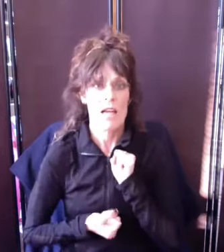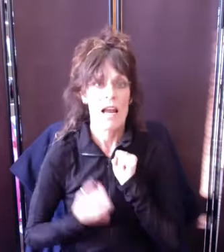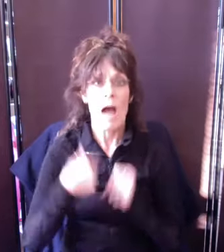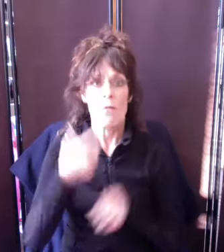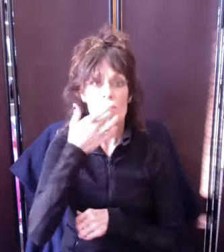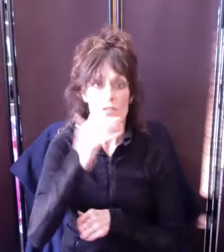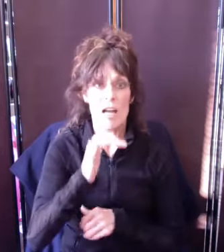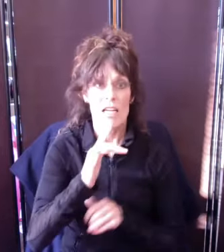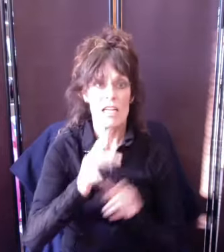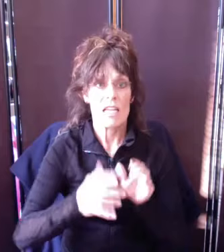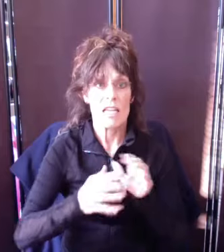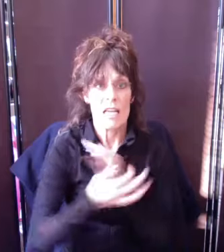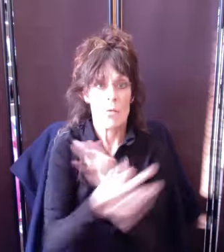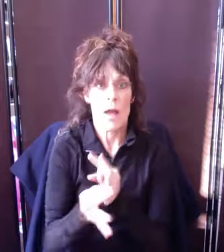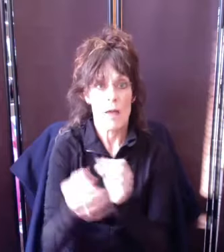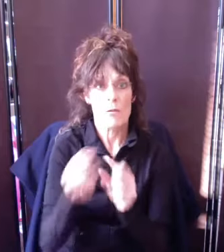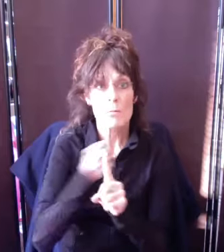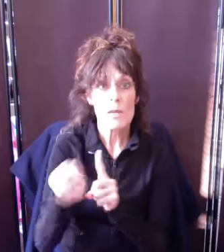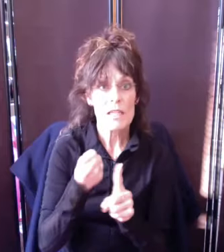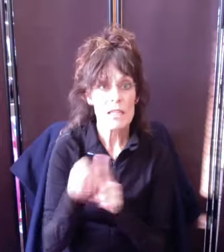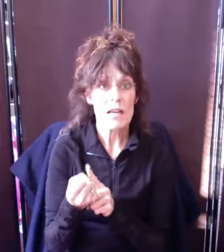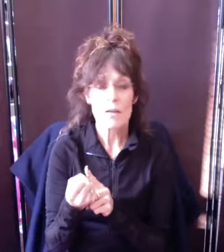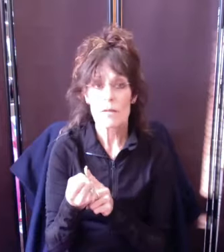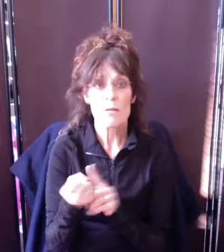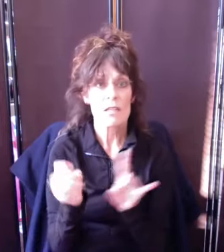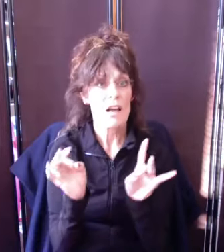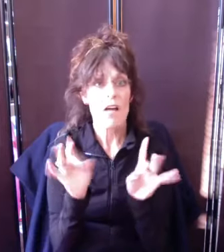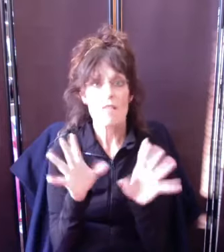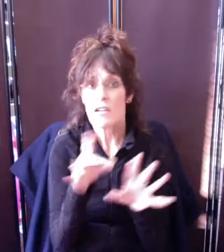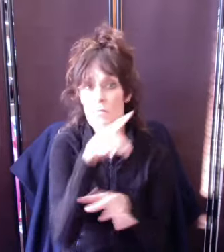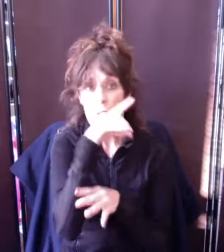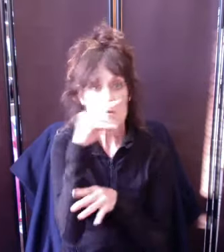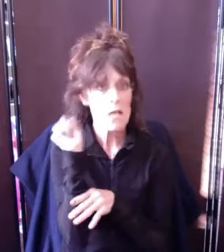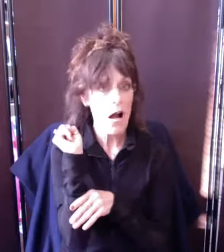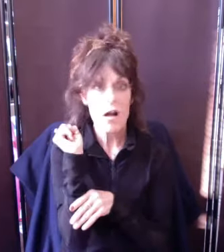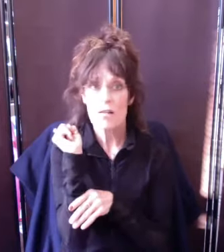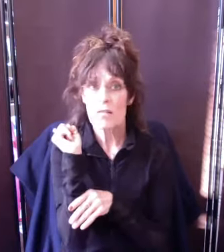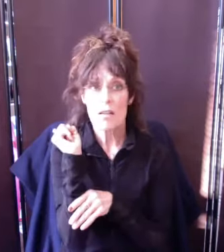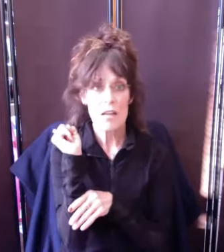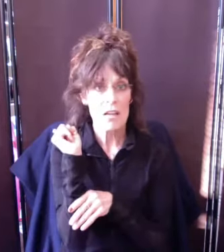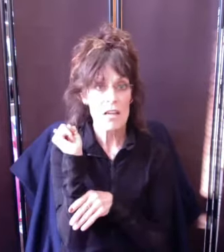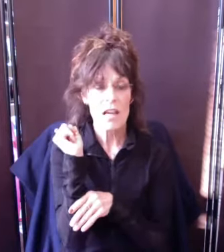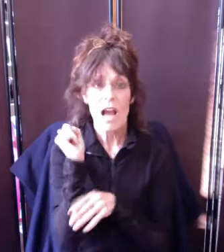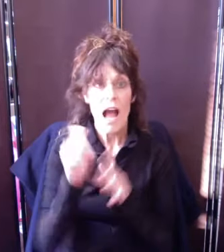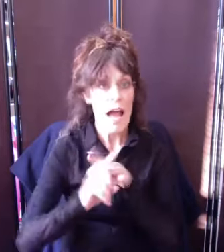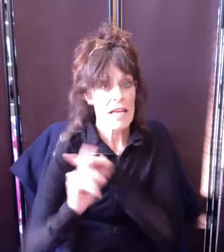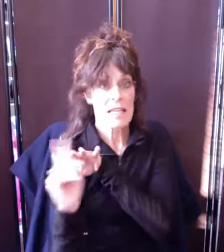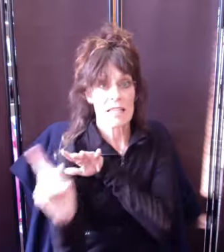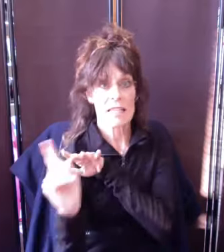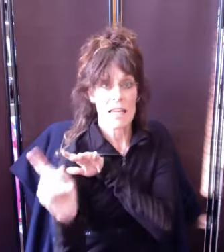I was beaten up. It was ugly, and I escaped onto a dark highway,